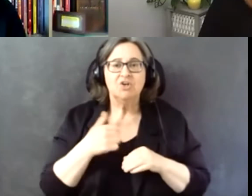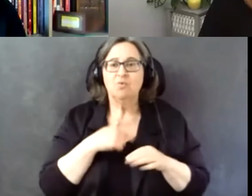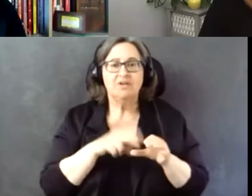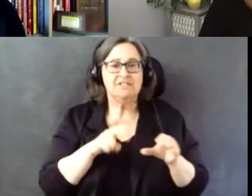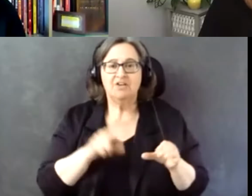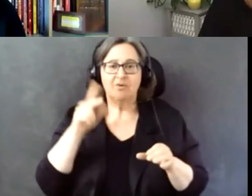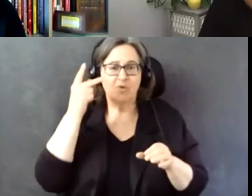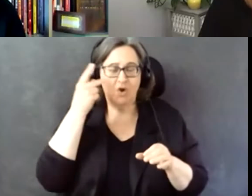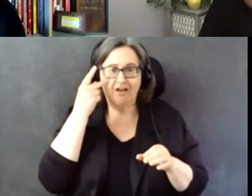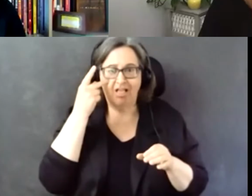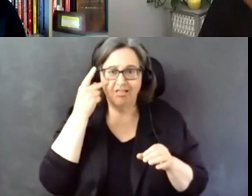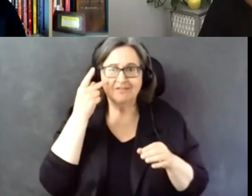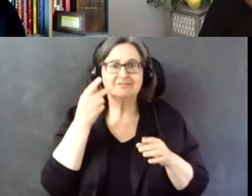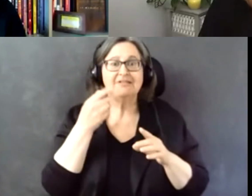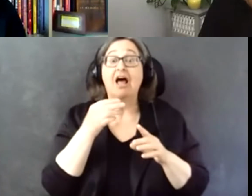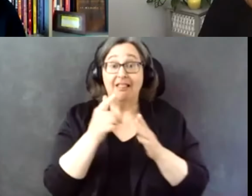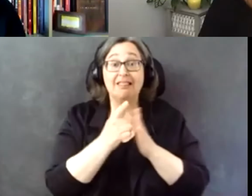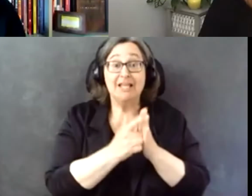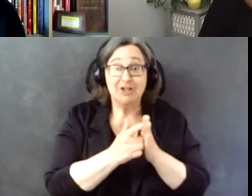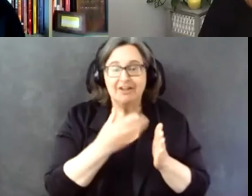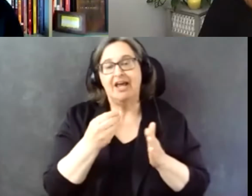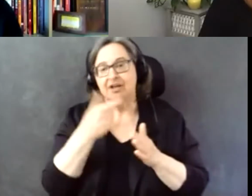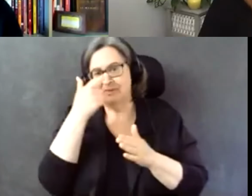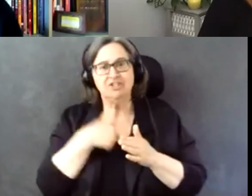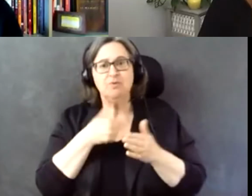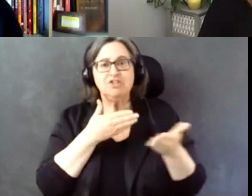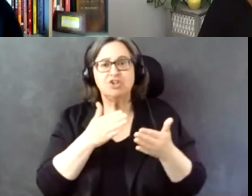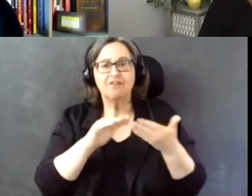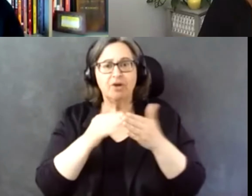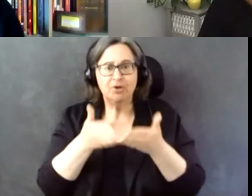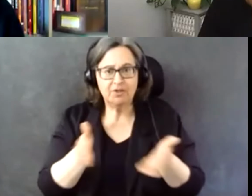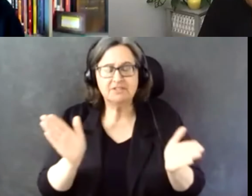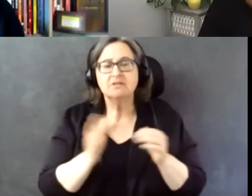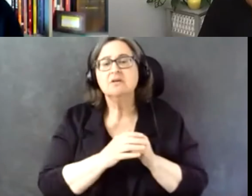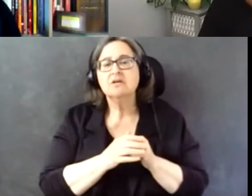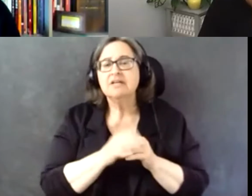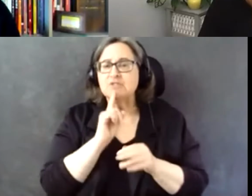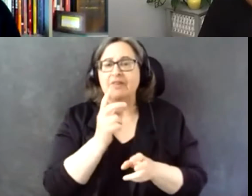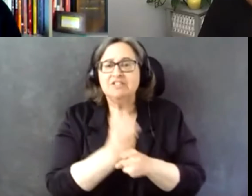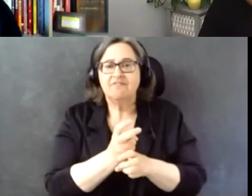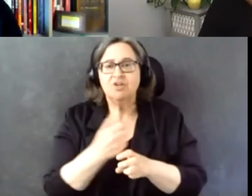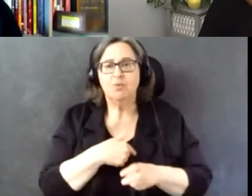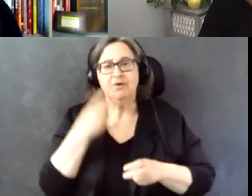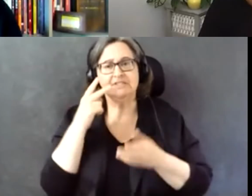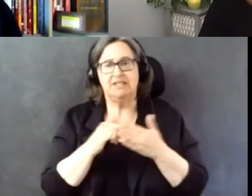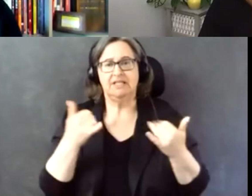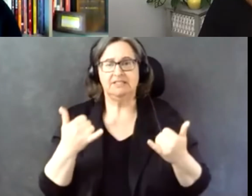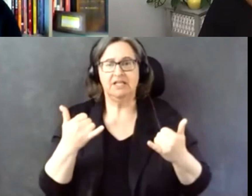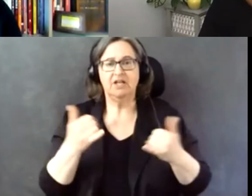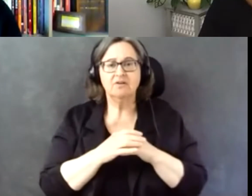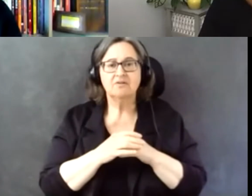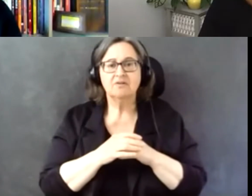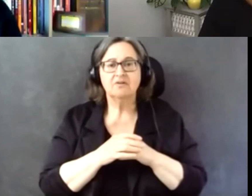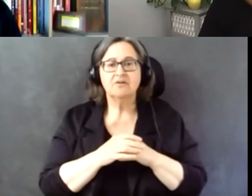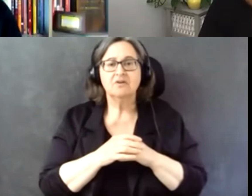the political fray both legally and you know because we serve communities and so that makes it tough and i think we see that today uh and